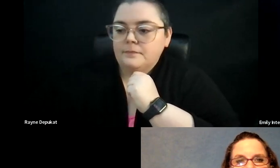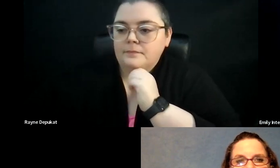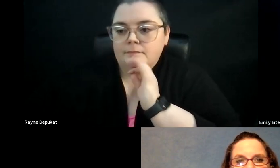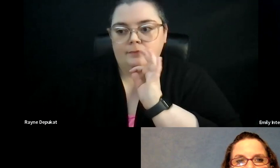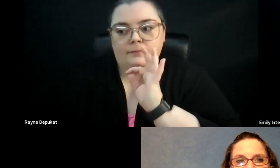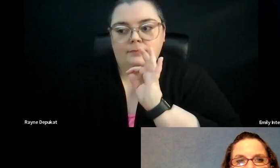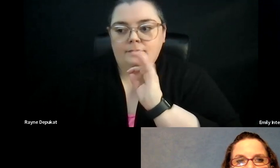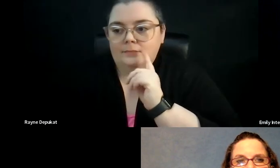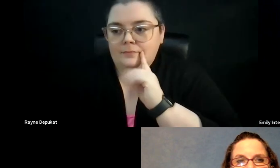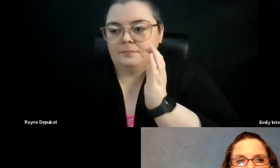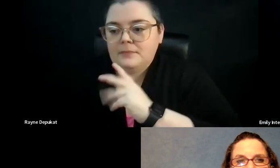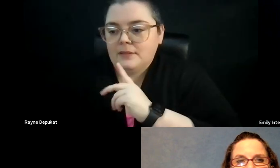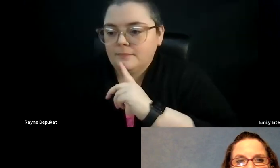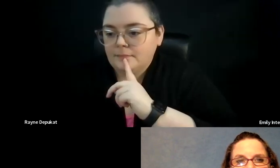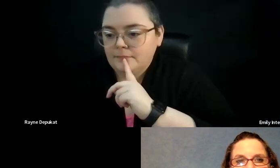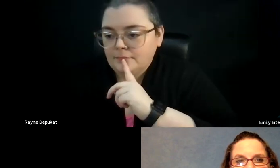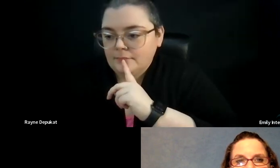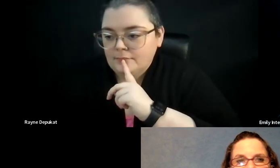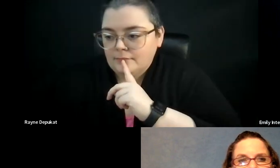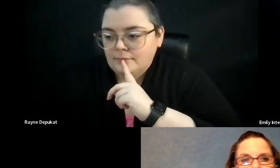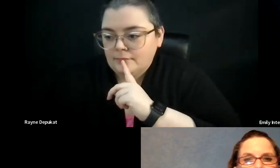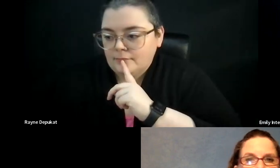All right. Okay, I think everything's back.